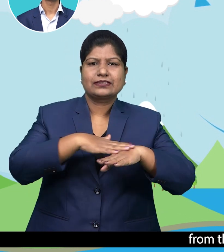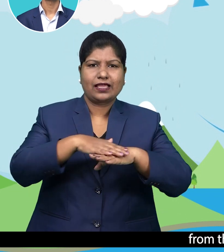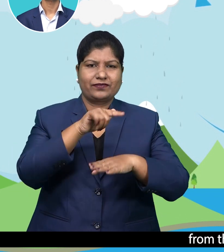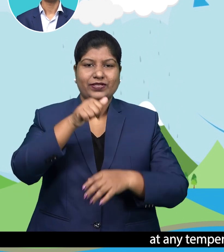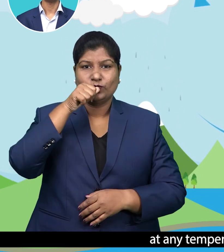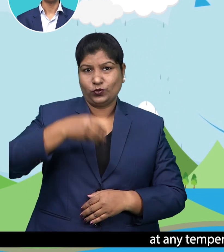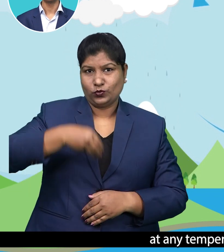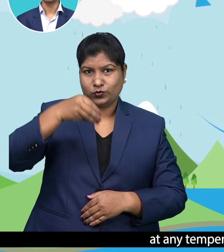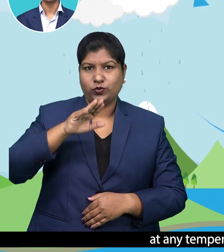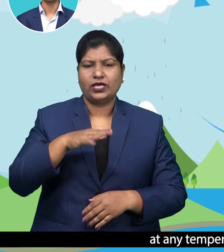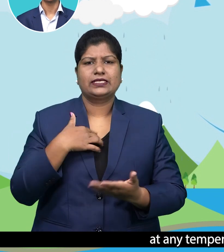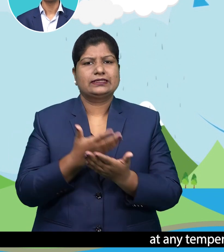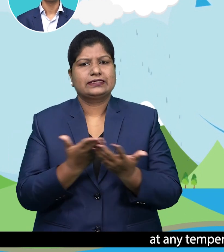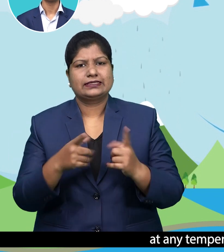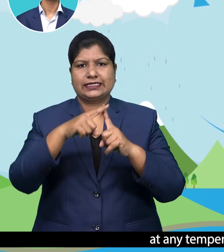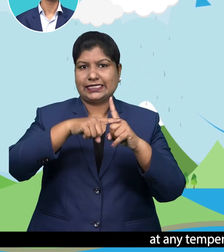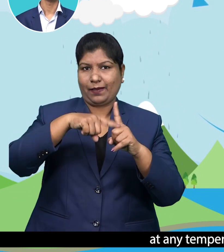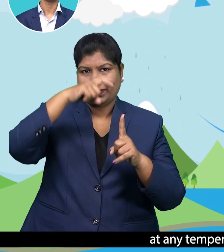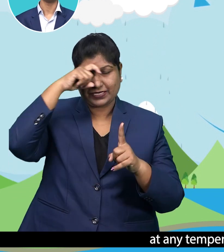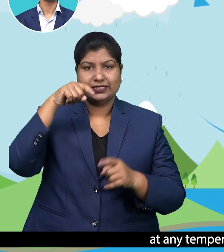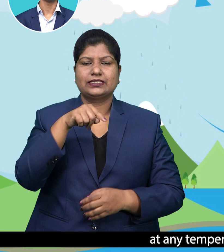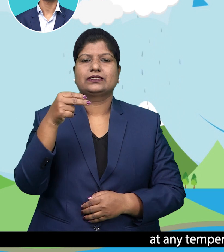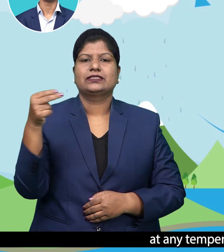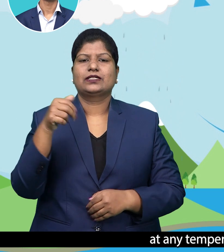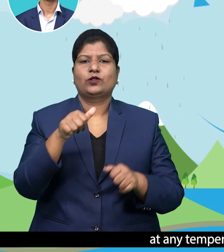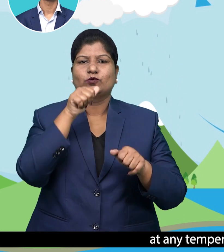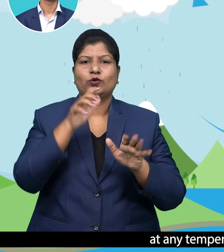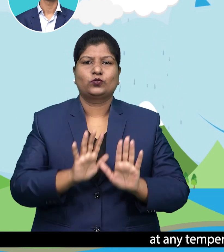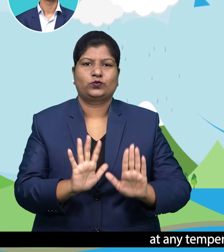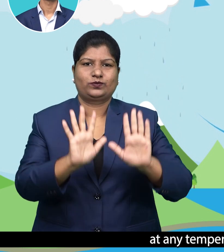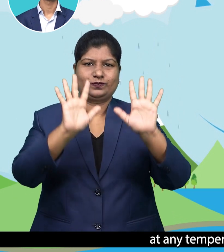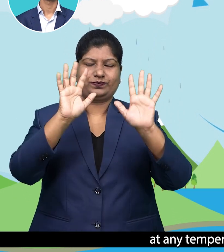liquid at any temperature is called evaporation.